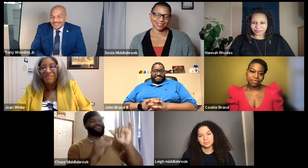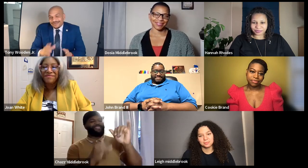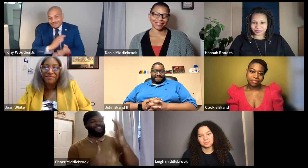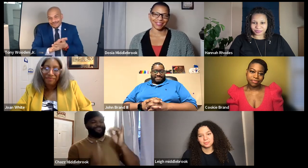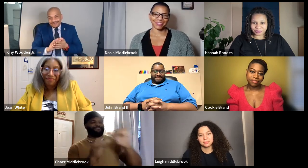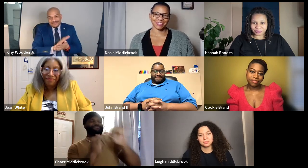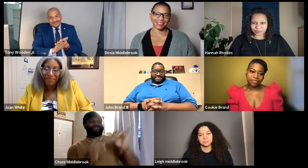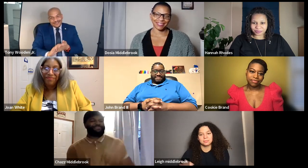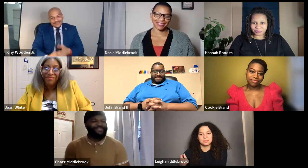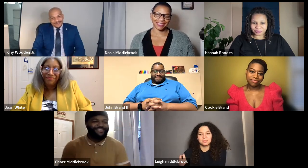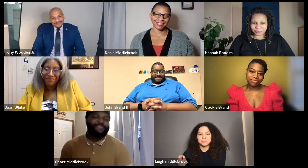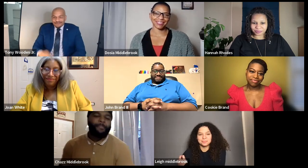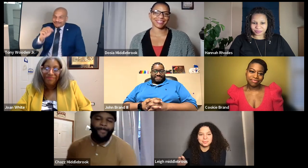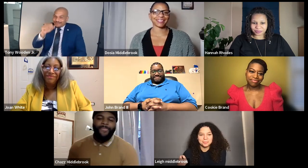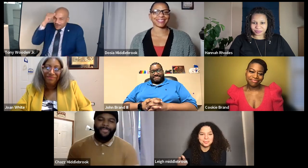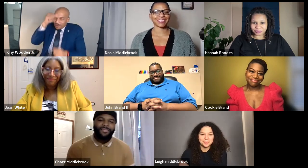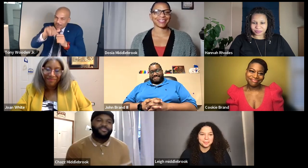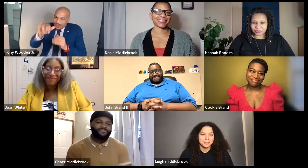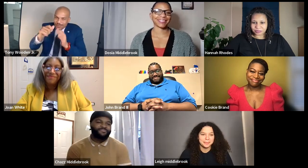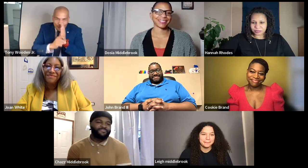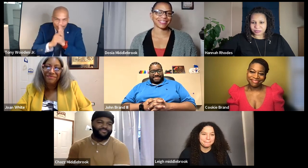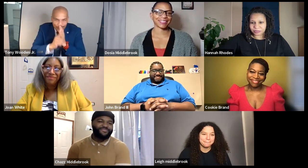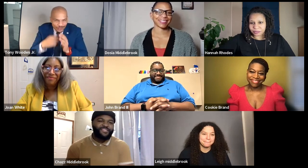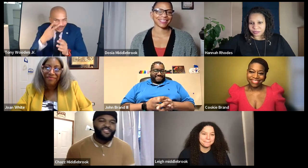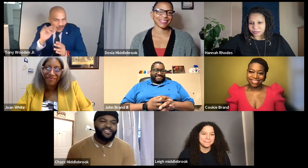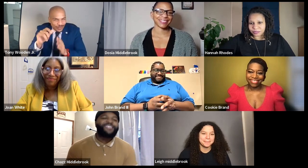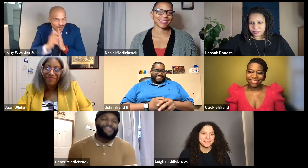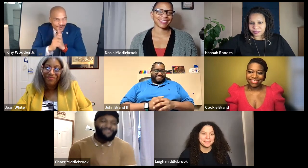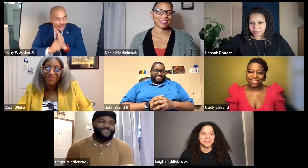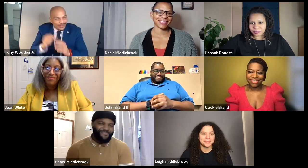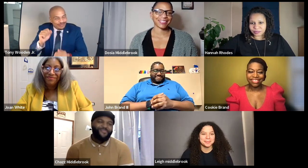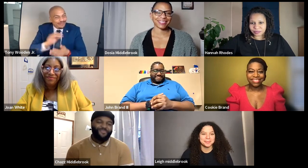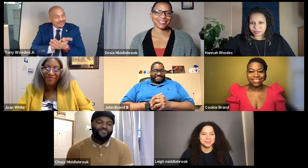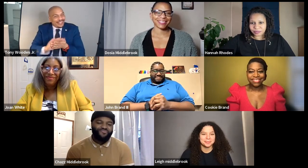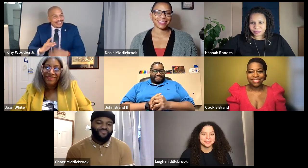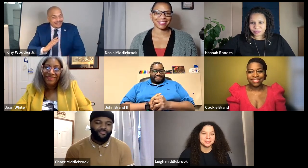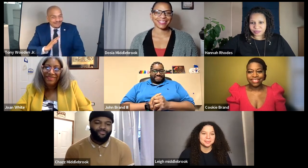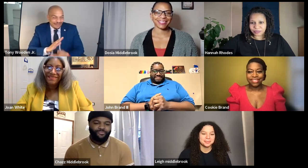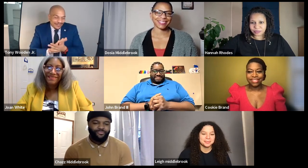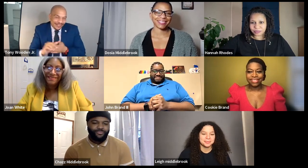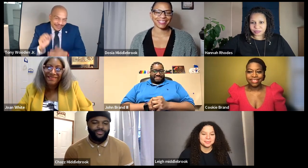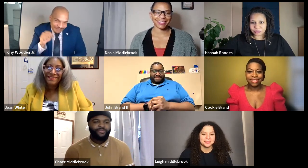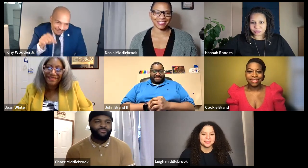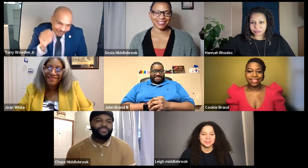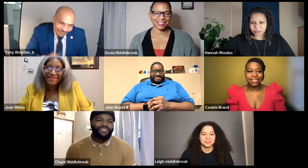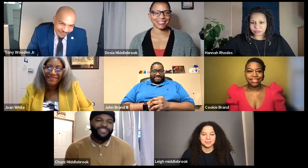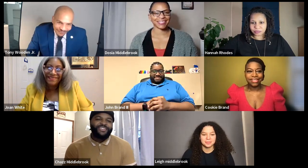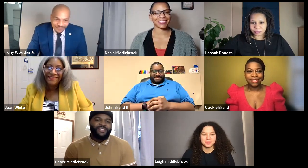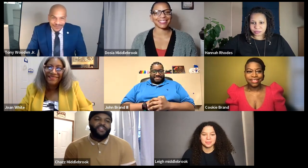and know that that was in my family line, that was in my blood. Yeah, we did save a lot of articles. I'm glad you were able to see